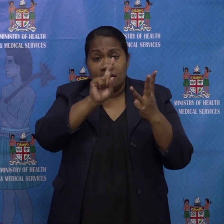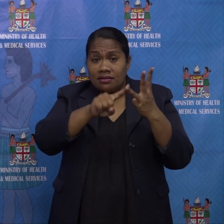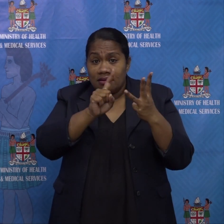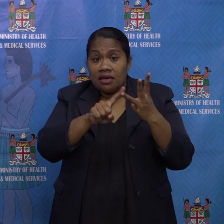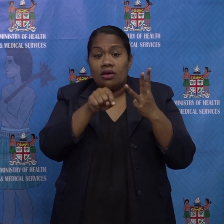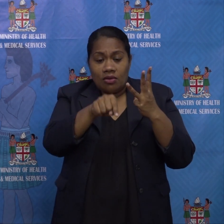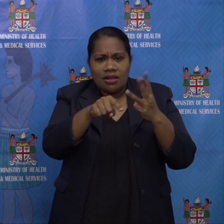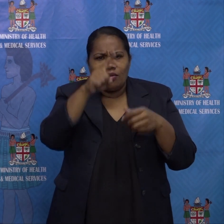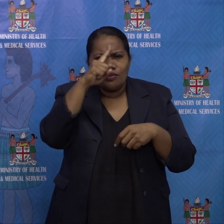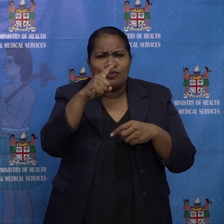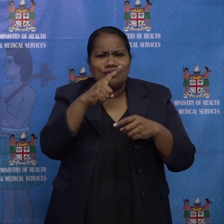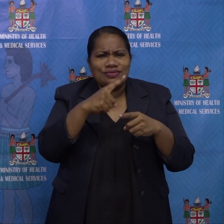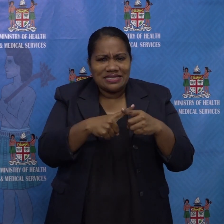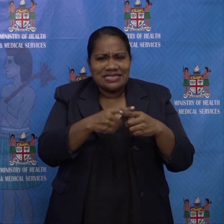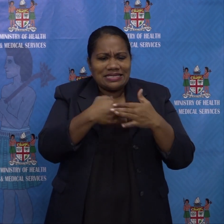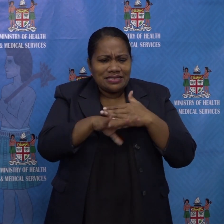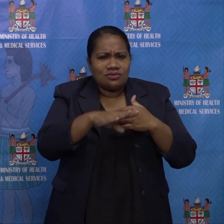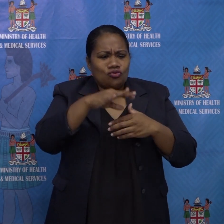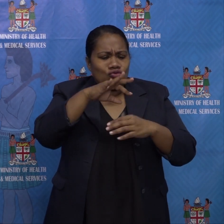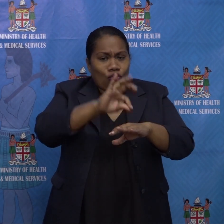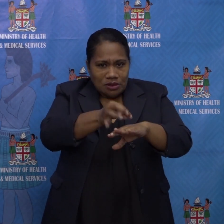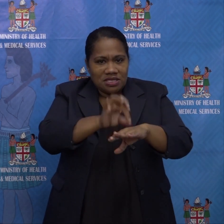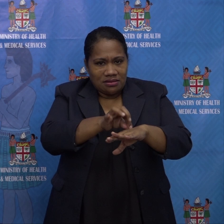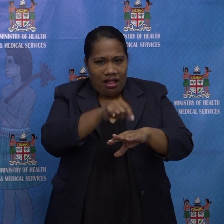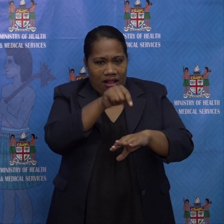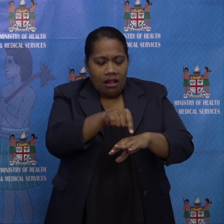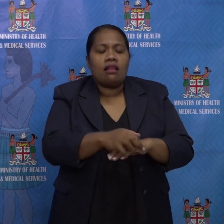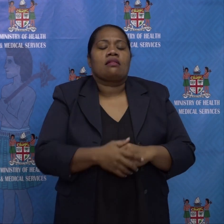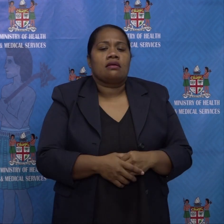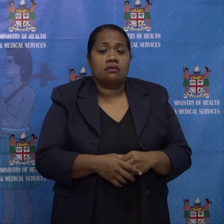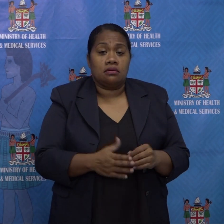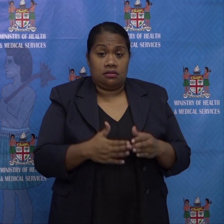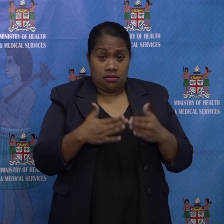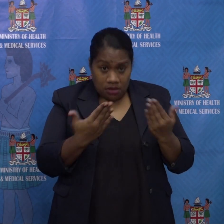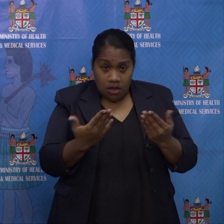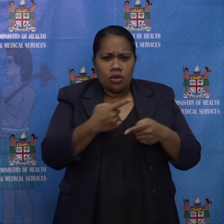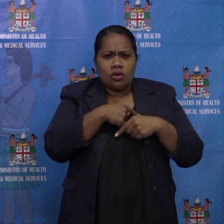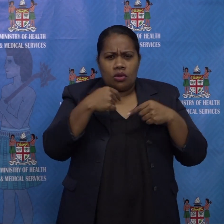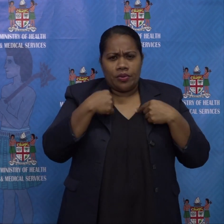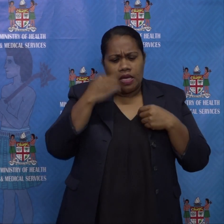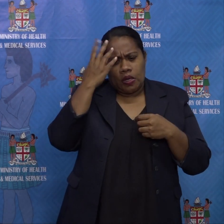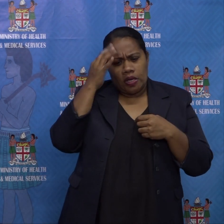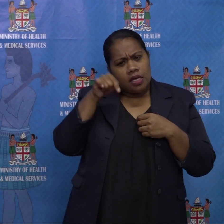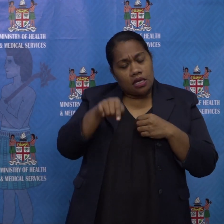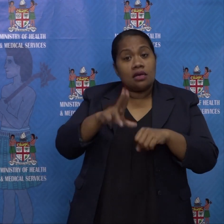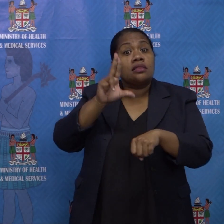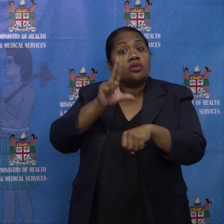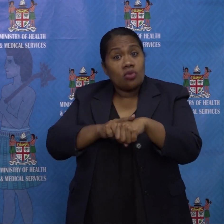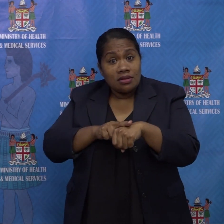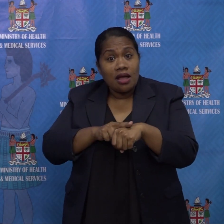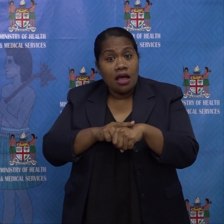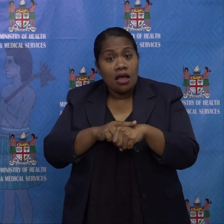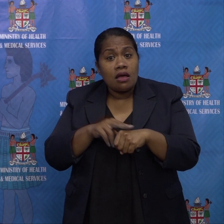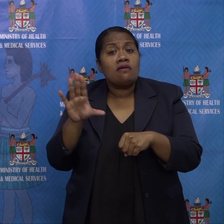Lota Hospital, case 125. At this stage, we suspect that the doctor contracted the virus from this